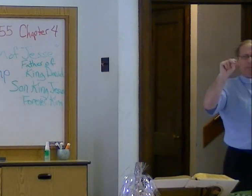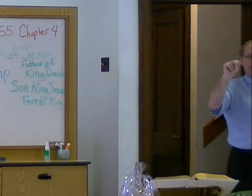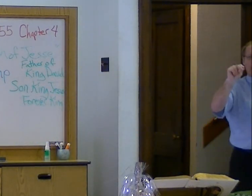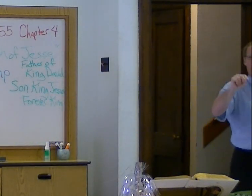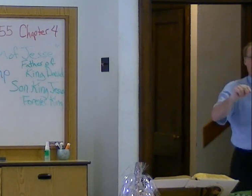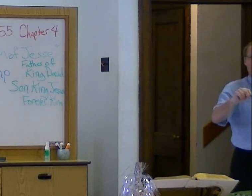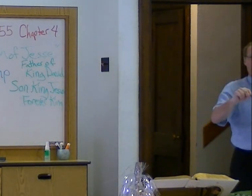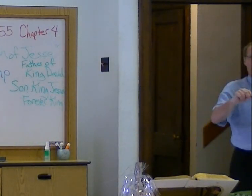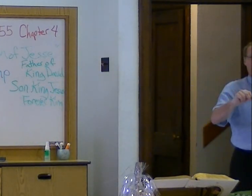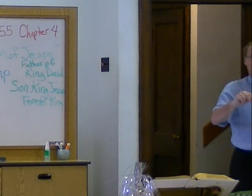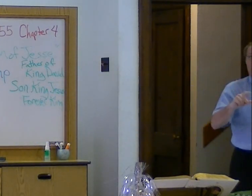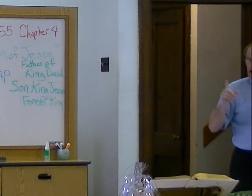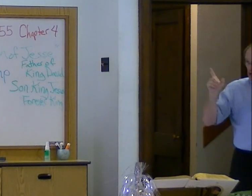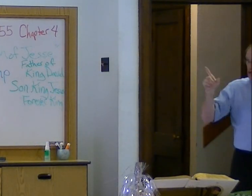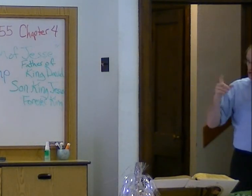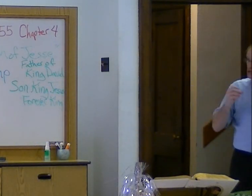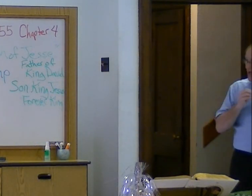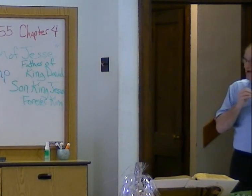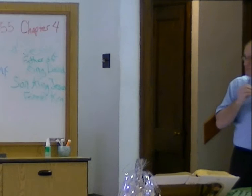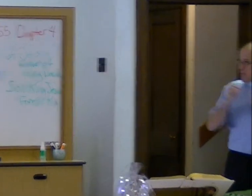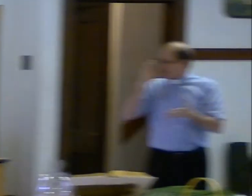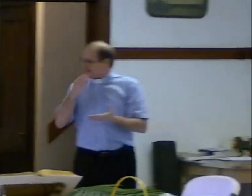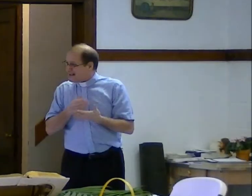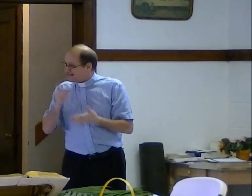nope. You have more sons?